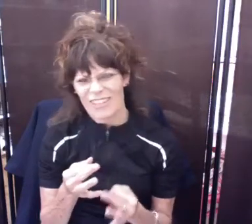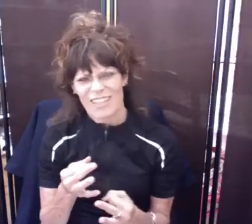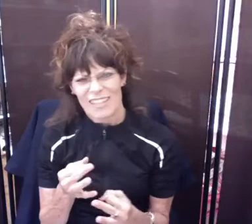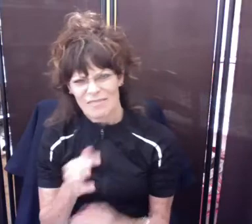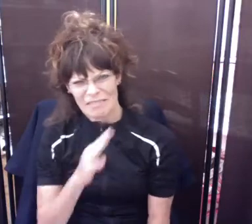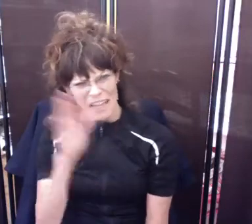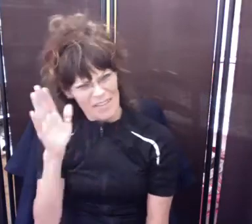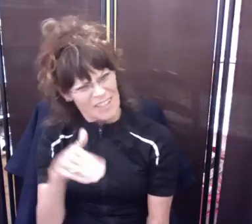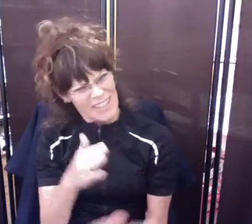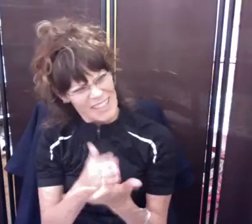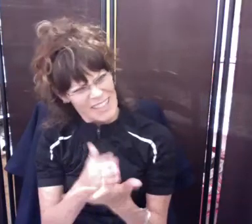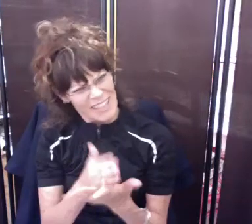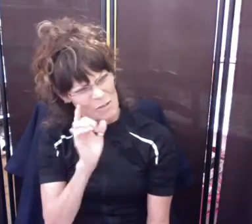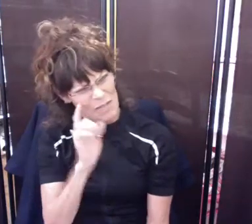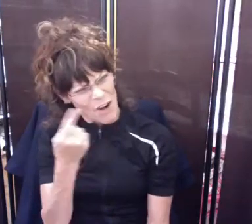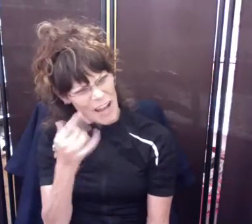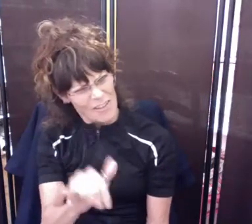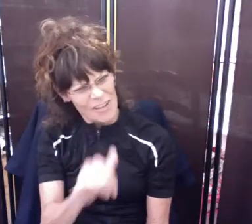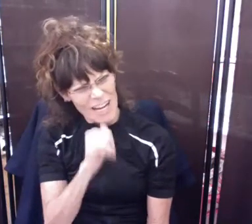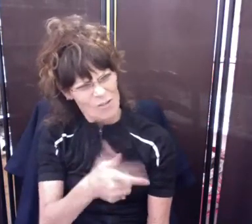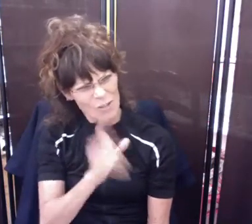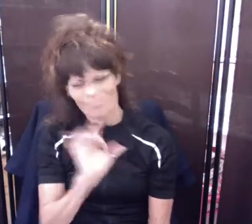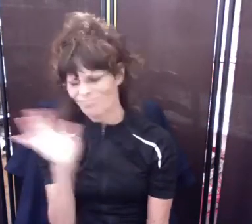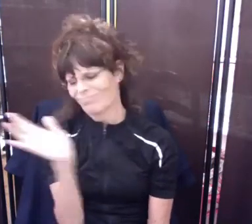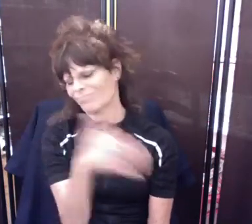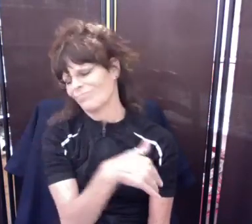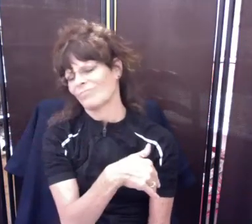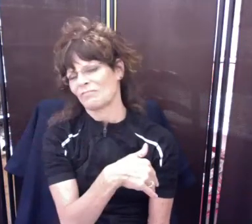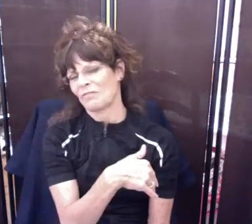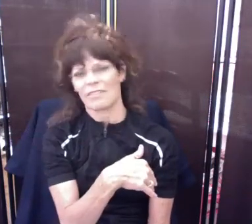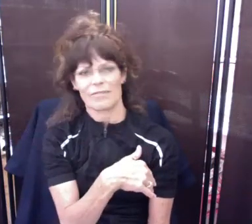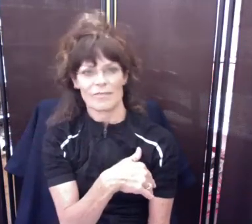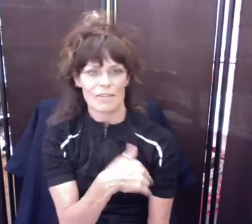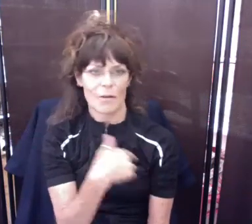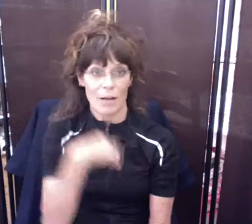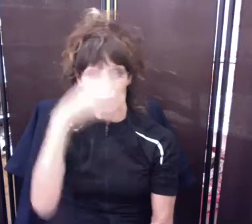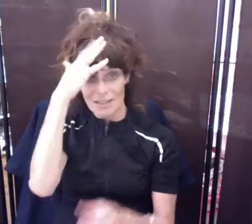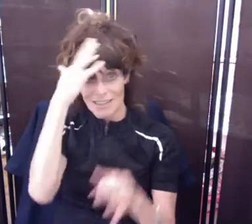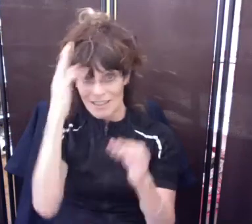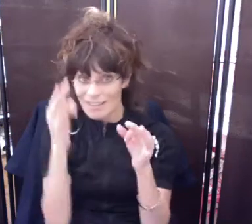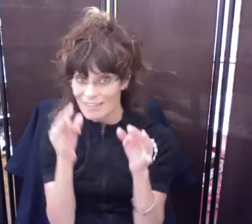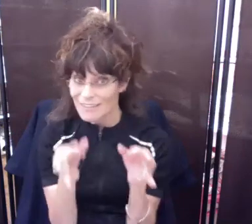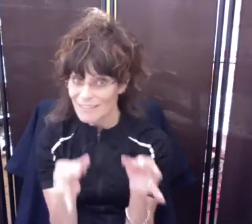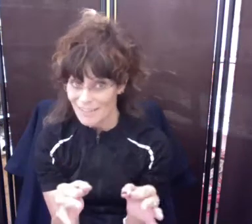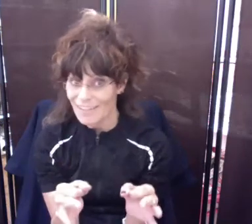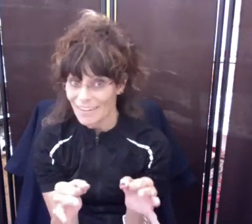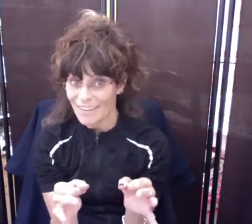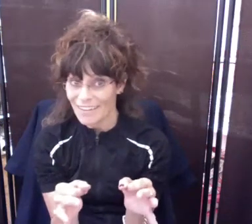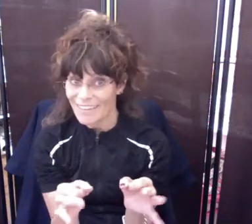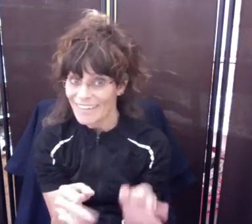drinking forever. And what I would do is I would modify that decision. And as I'm driving